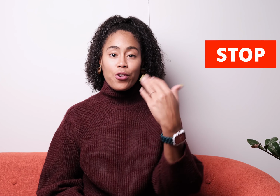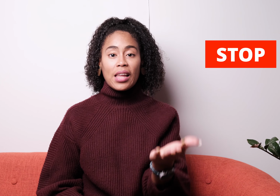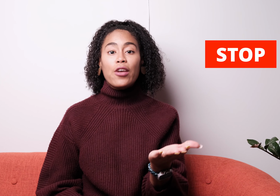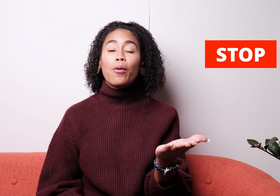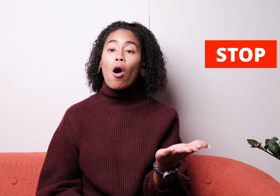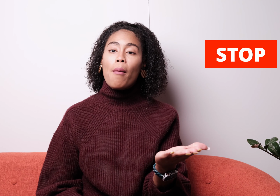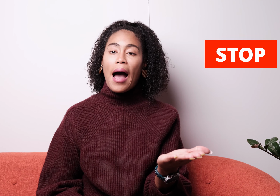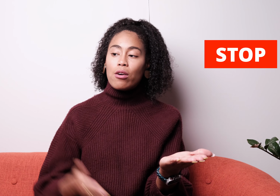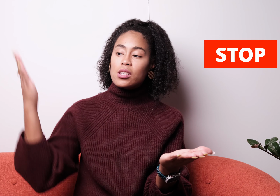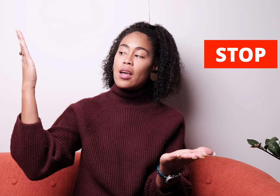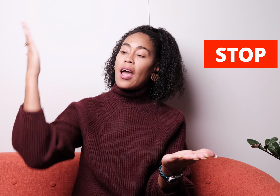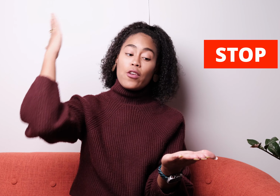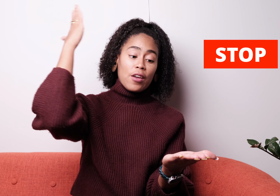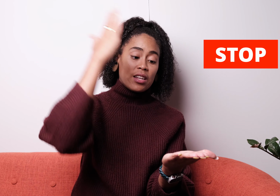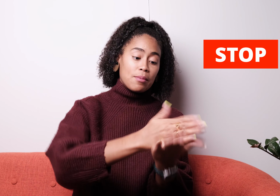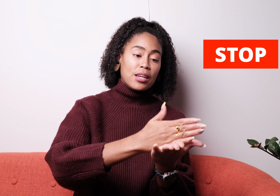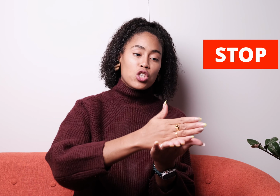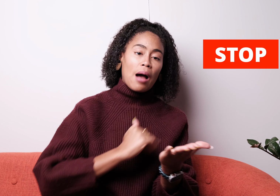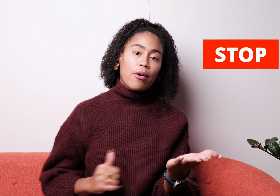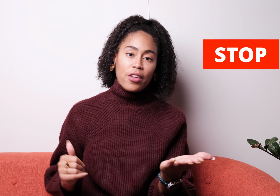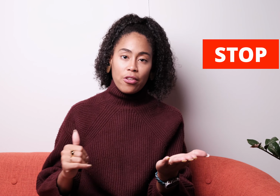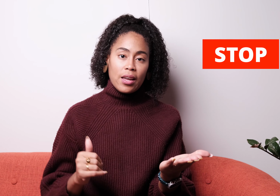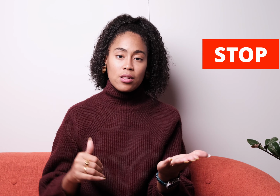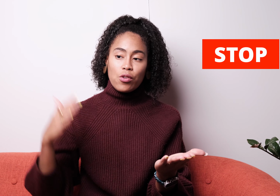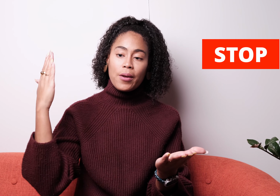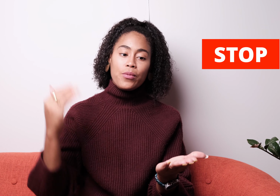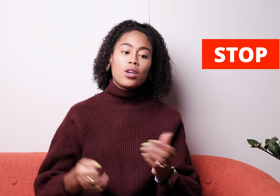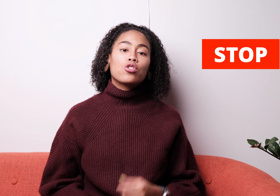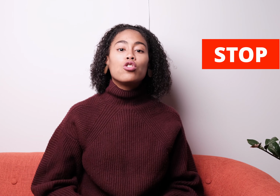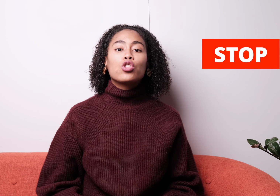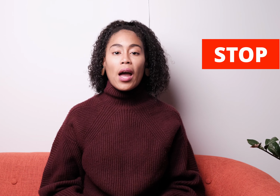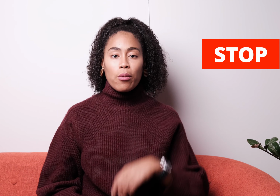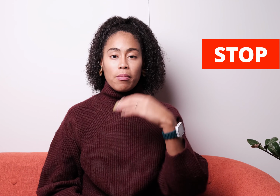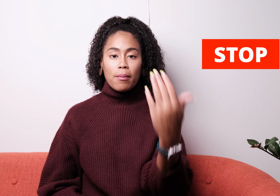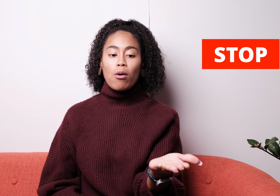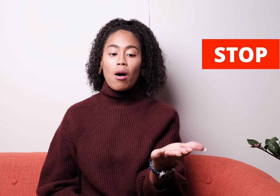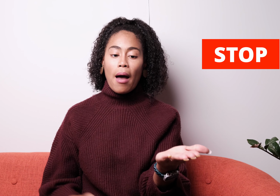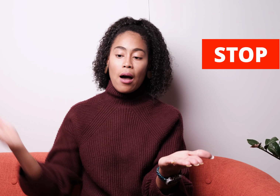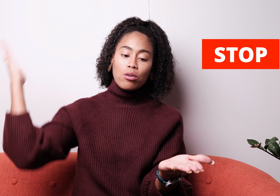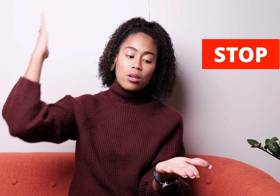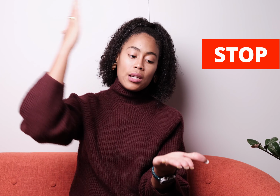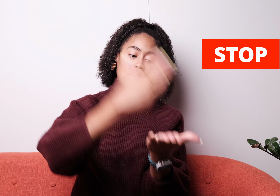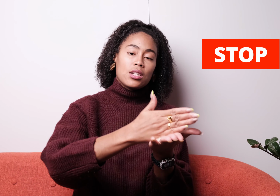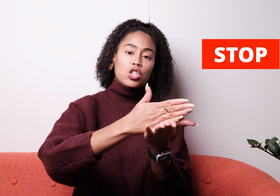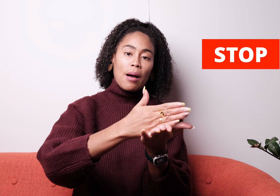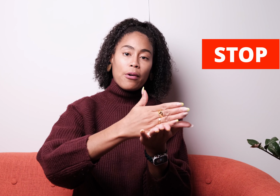laying your palm out and you're giving us a big chop on the other hand, right? So you try it with me. Palm out, chop on the